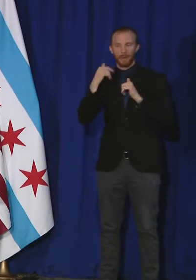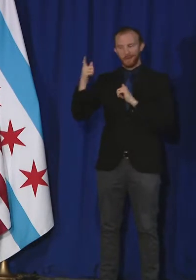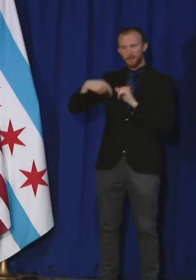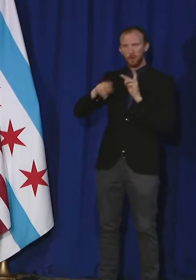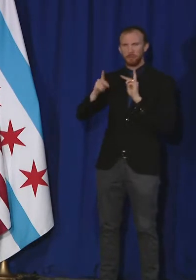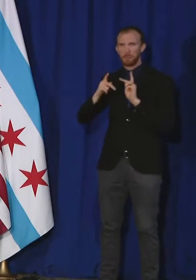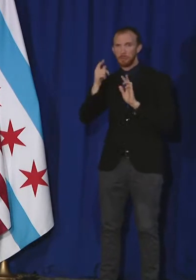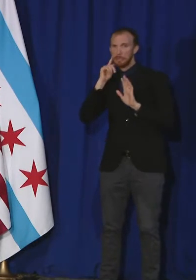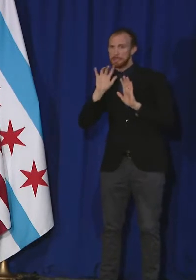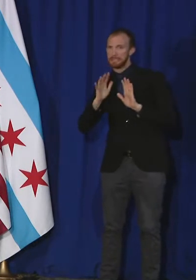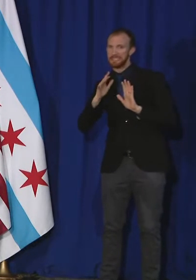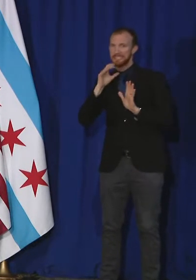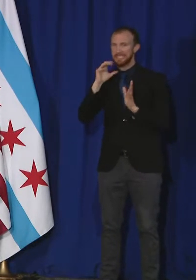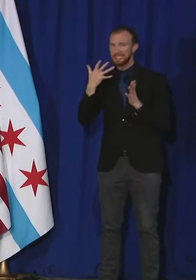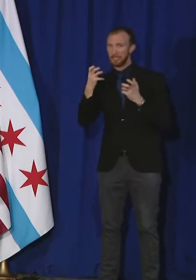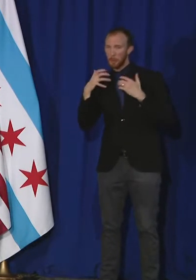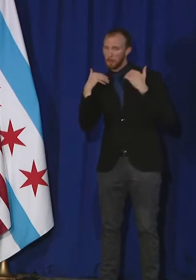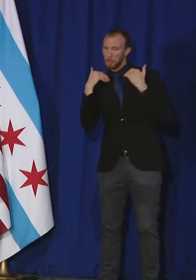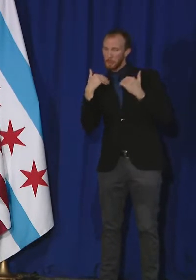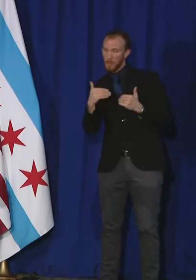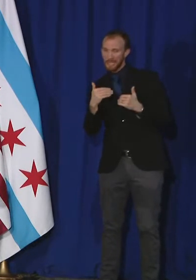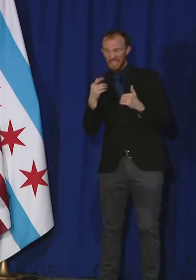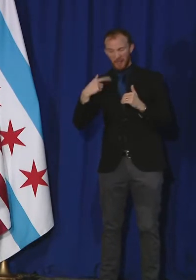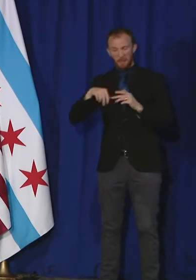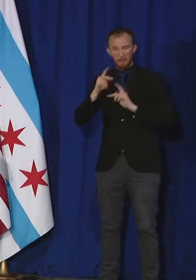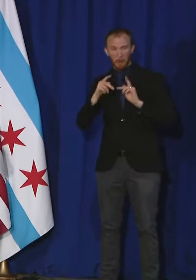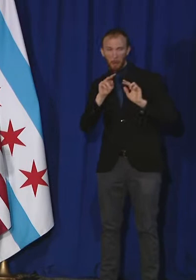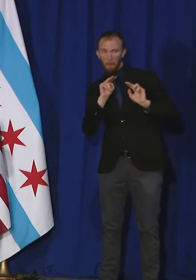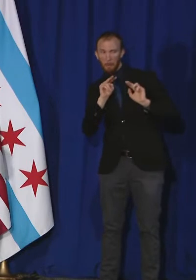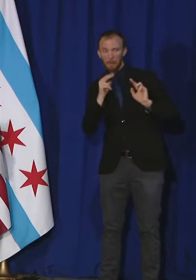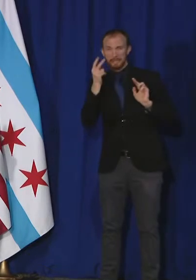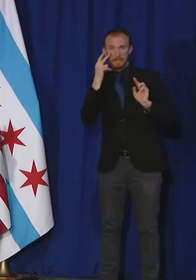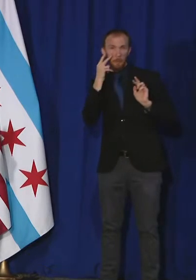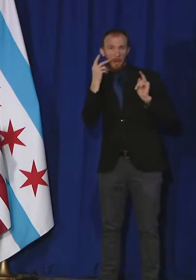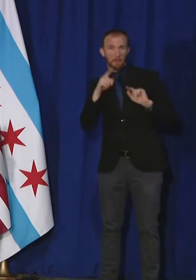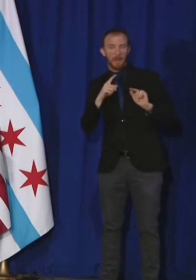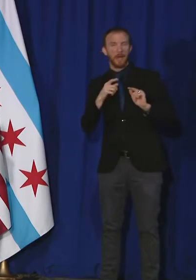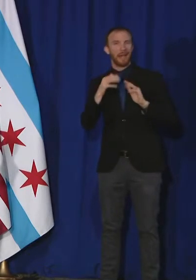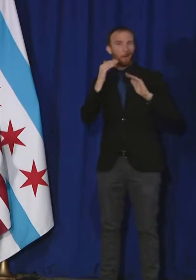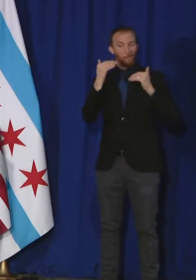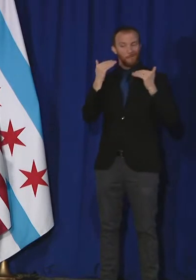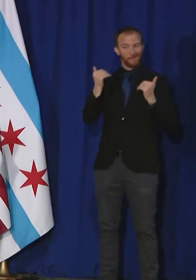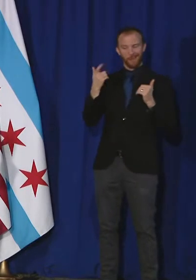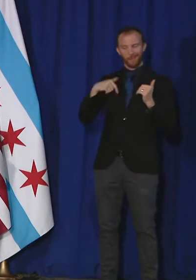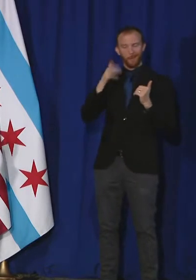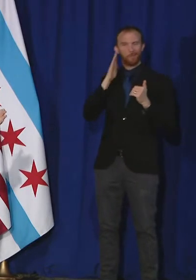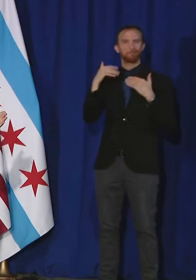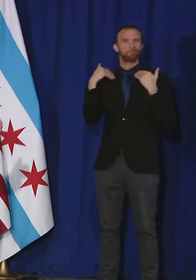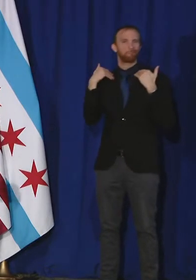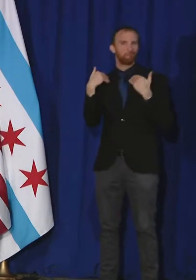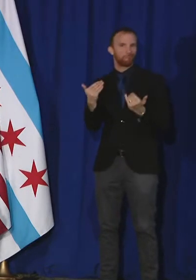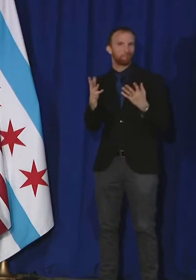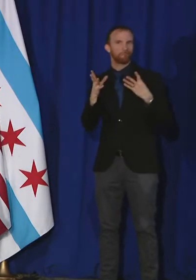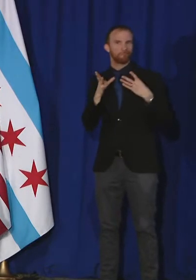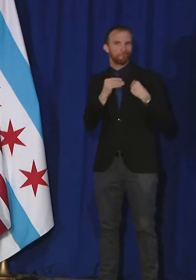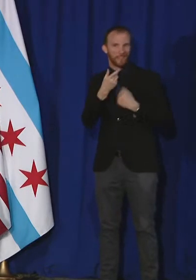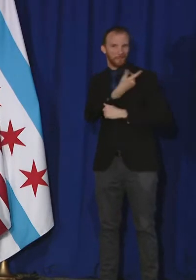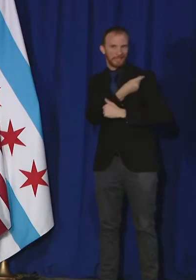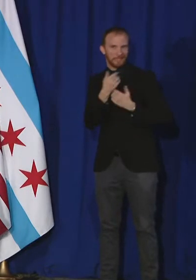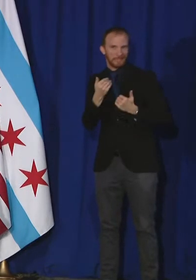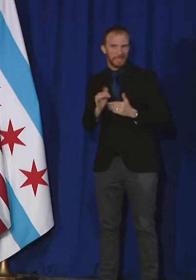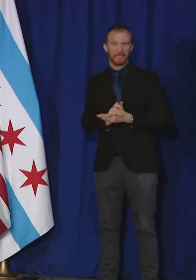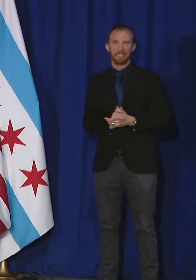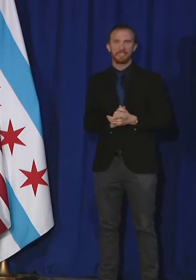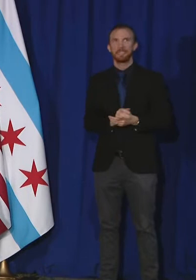waiting just a little bit to watch their colleagues get vaccinated will raise their hand to get vaccine today. This works